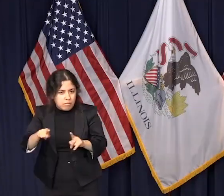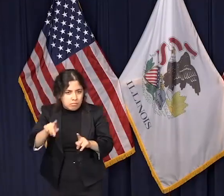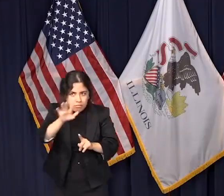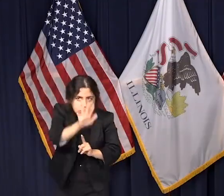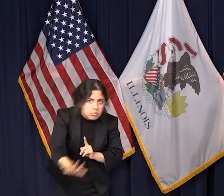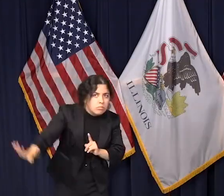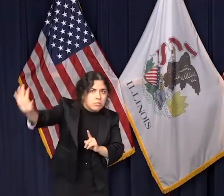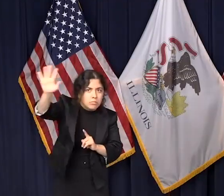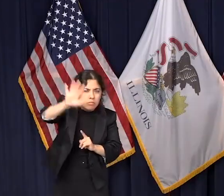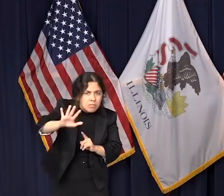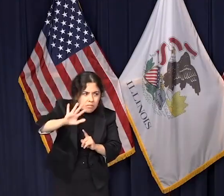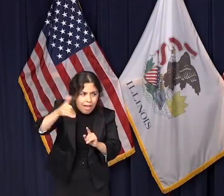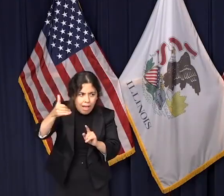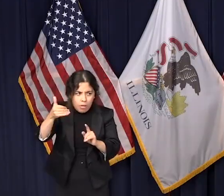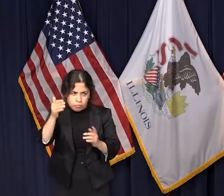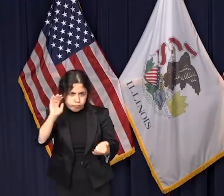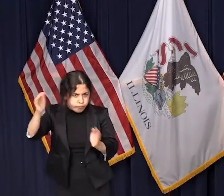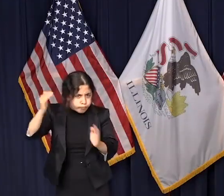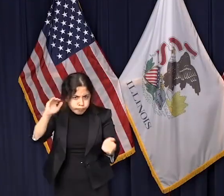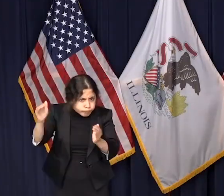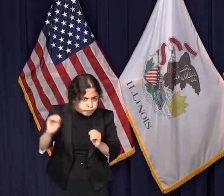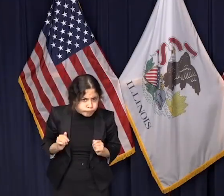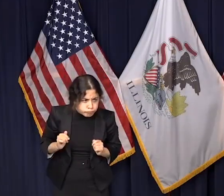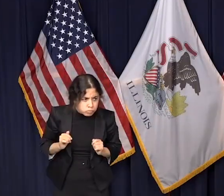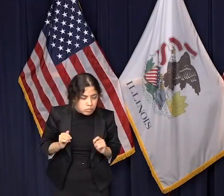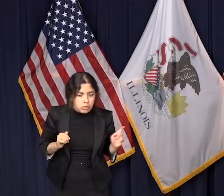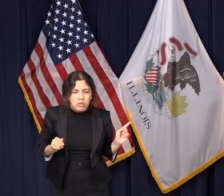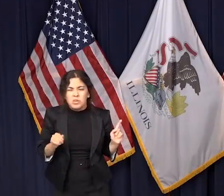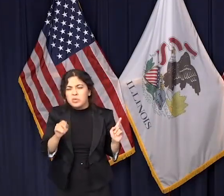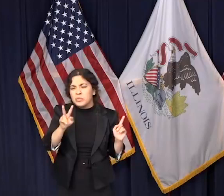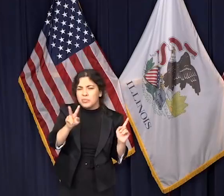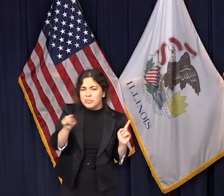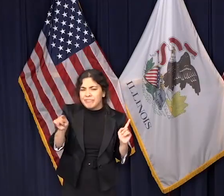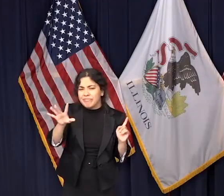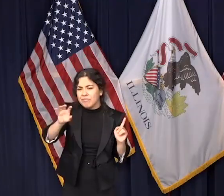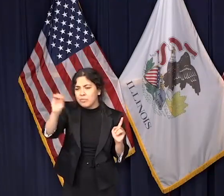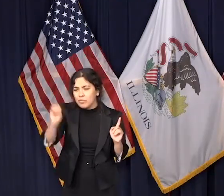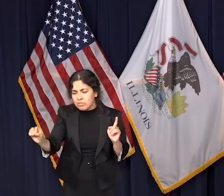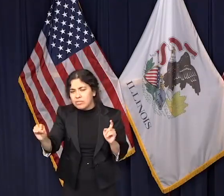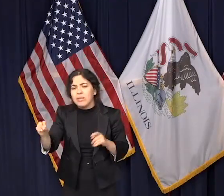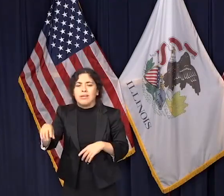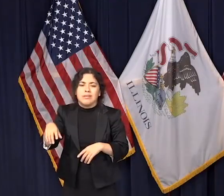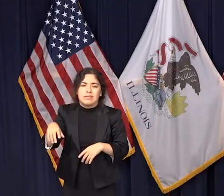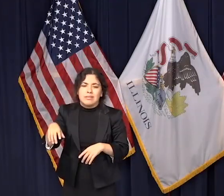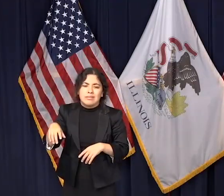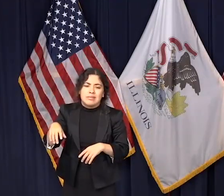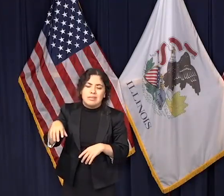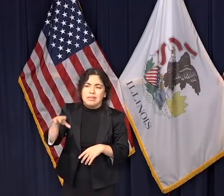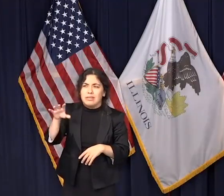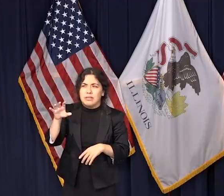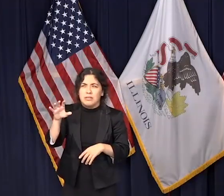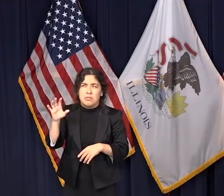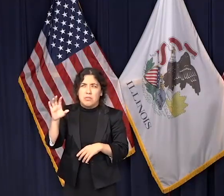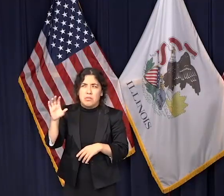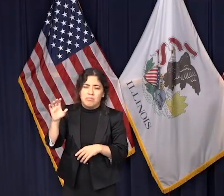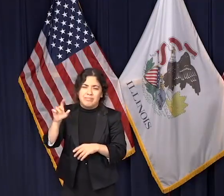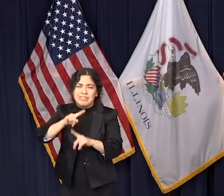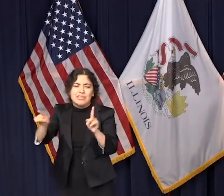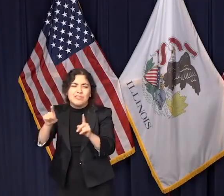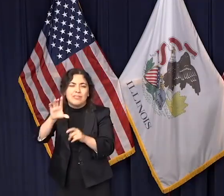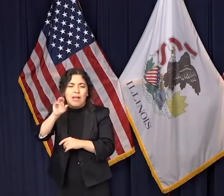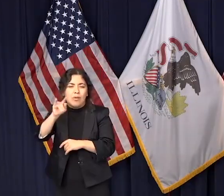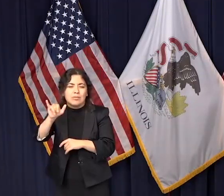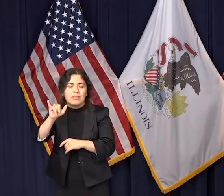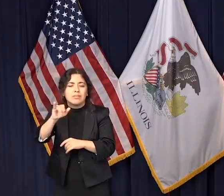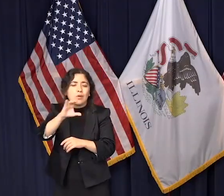It's around 2 to 5%, you know, basically in all of the viewing area, the collar counties. I don't know exactly who's viewing you, but all